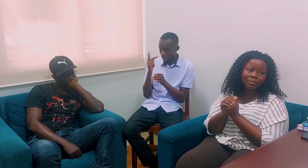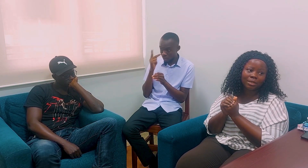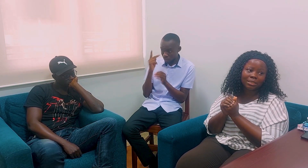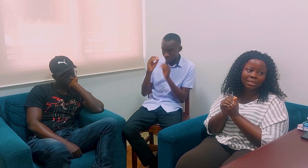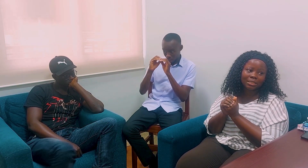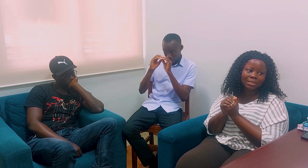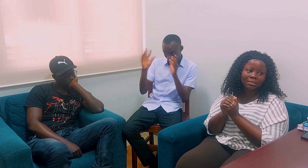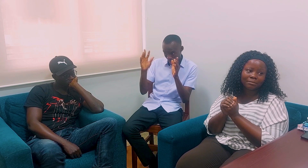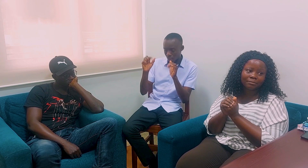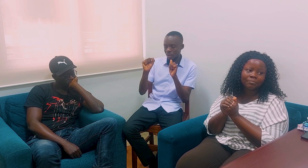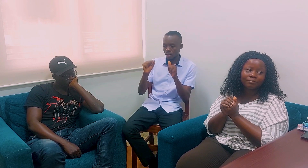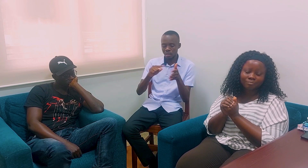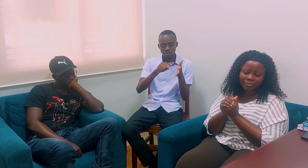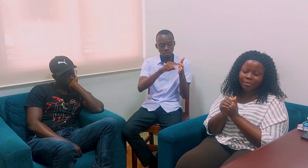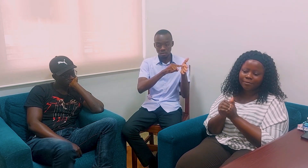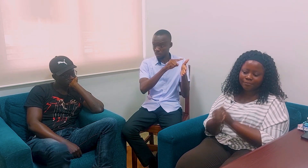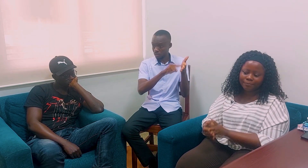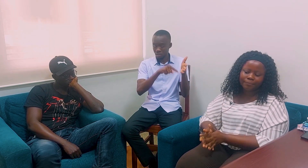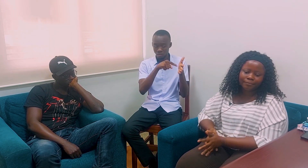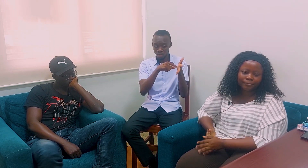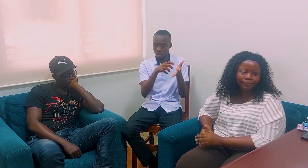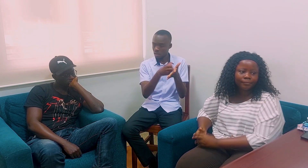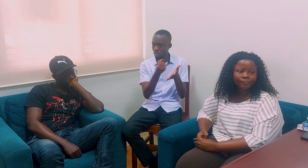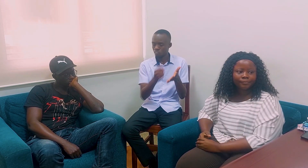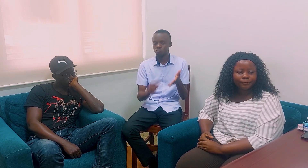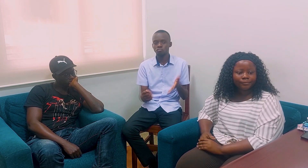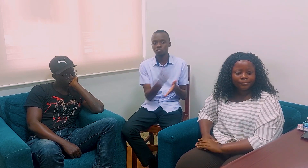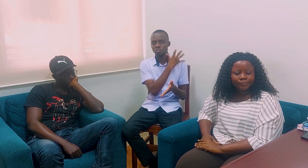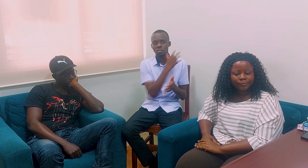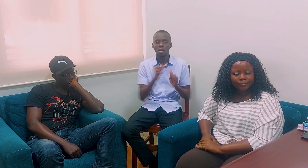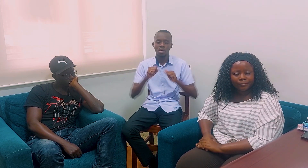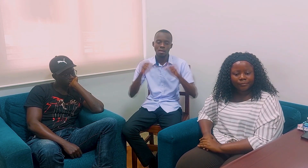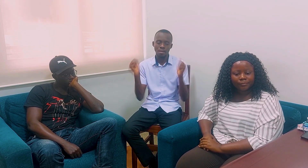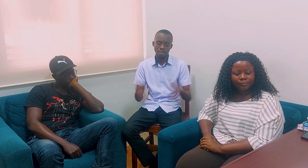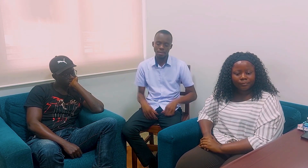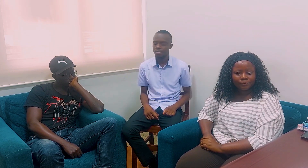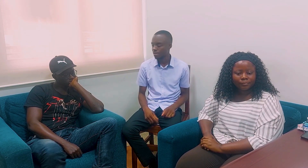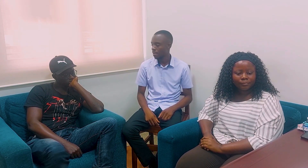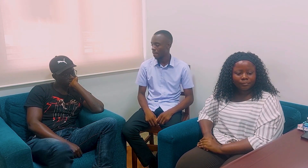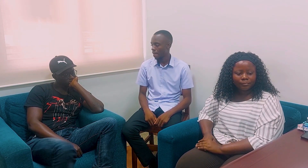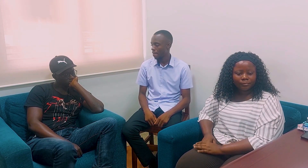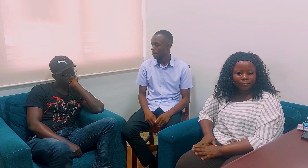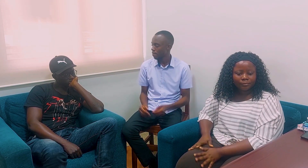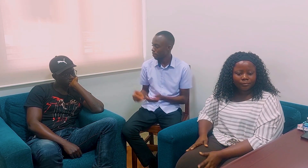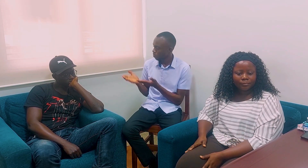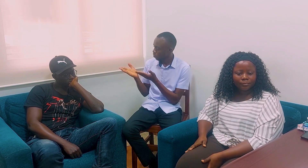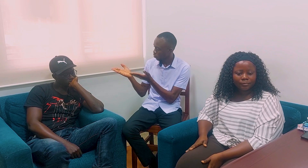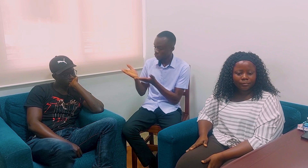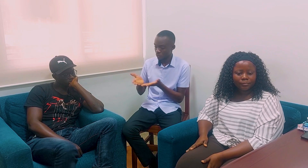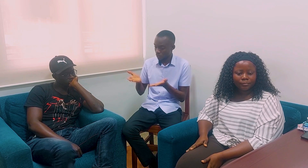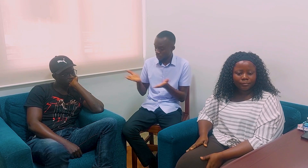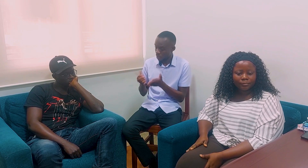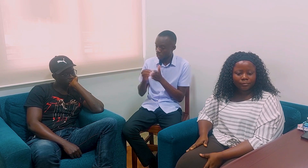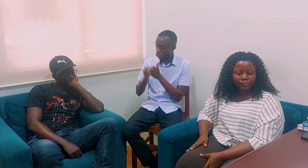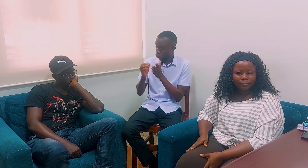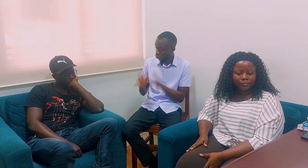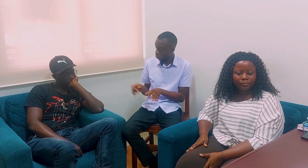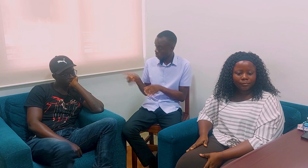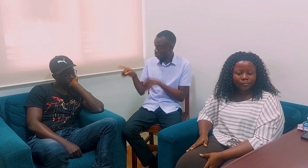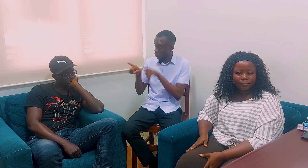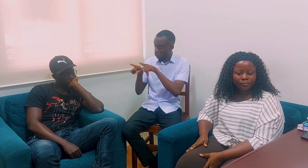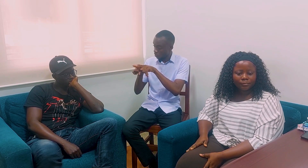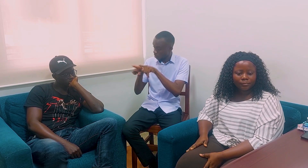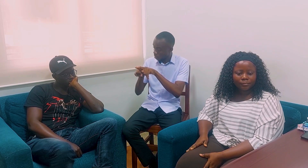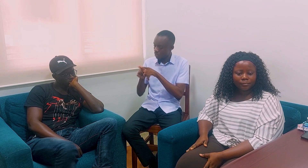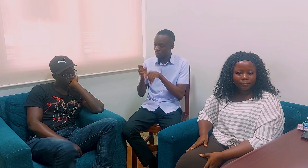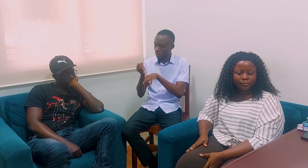stigma eradicated. Yeah. Uma, you're a care counselor and you're a student in HSC. So I also